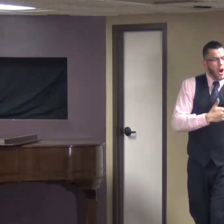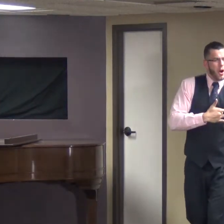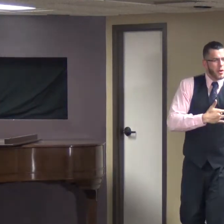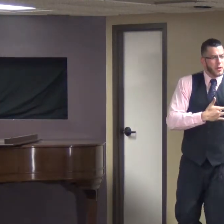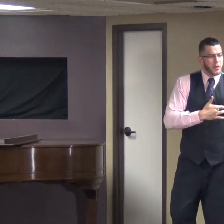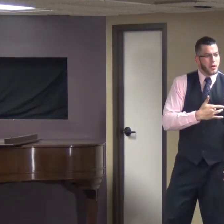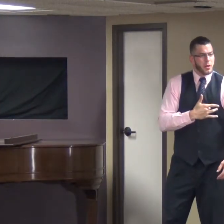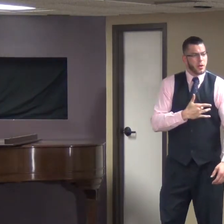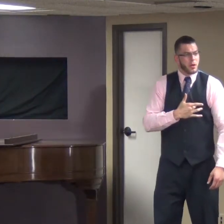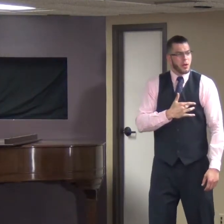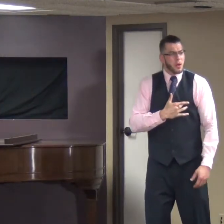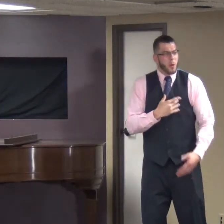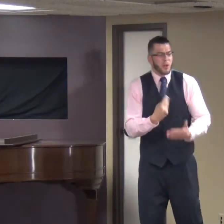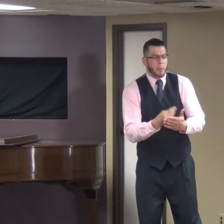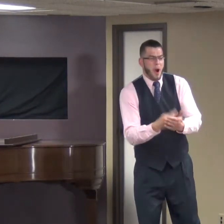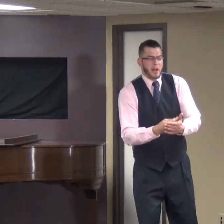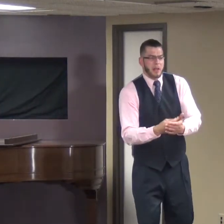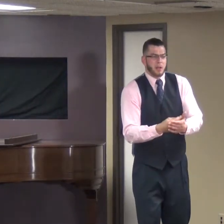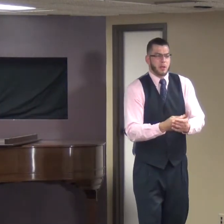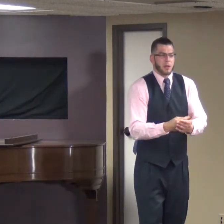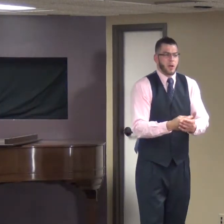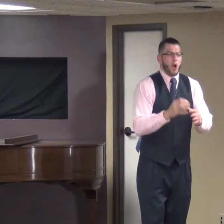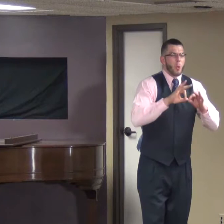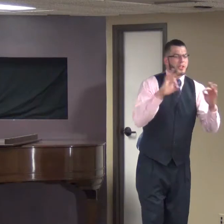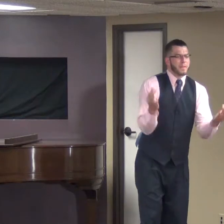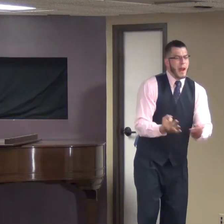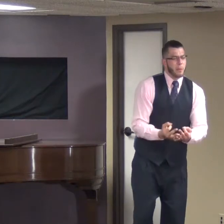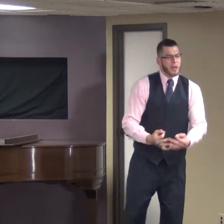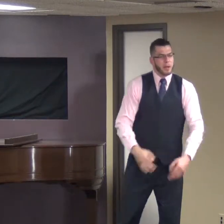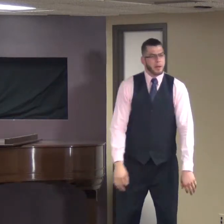heart, with your money, with your family,